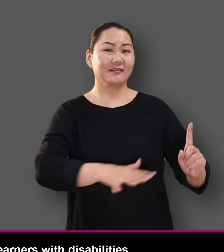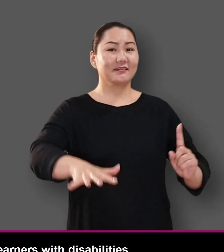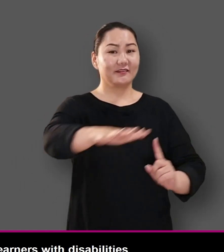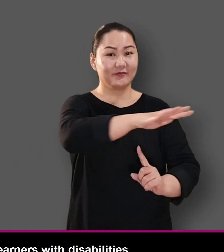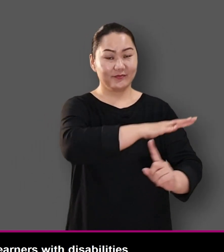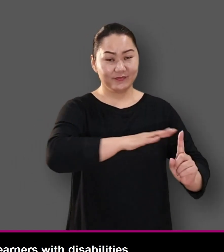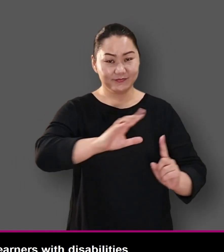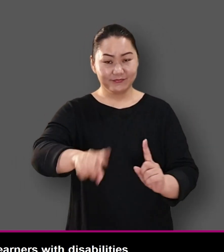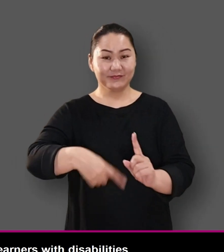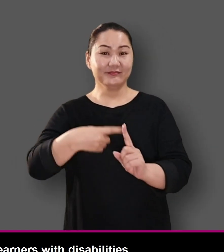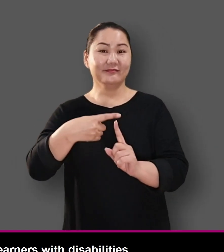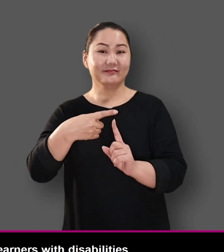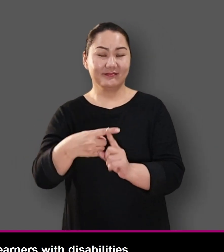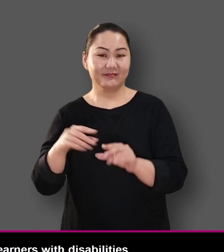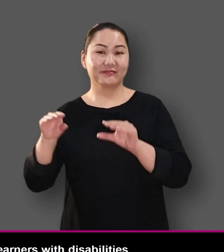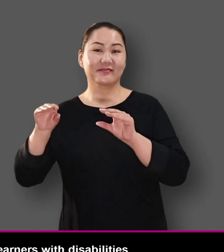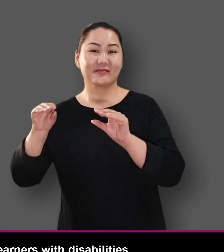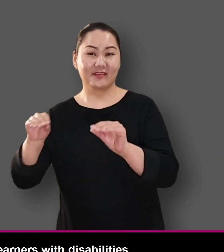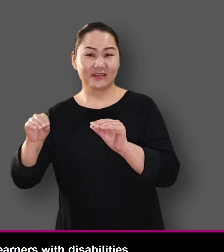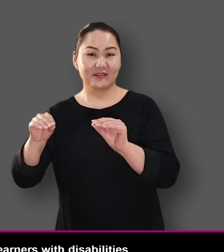the education of learners with disabilities,